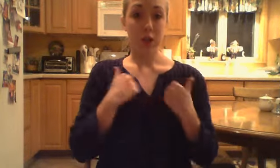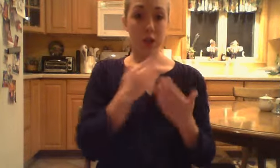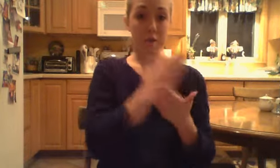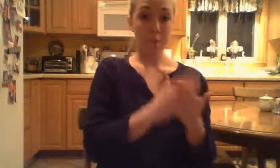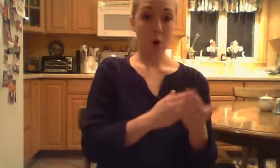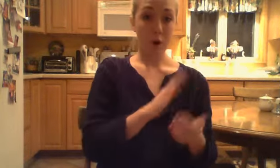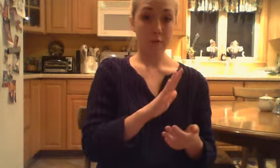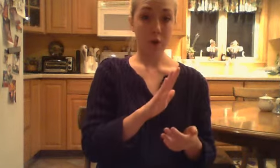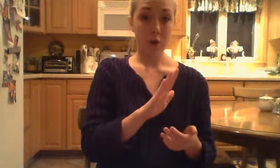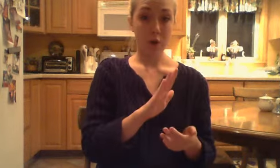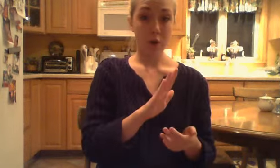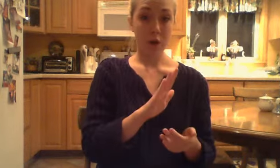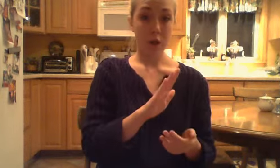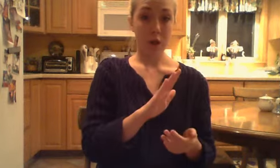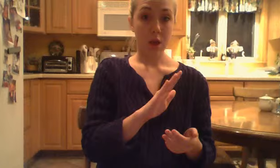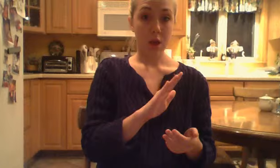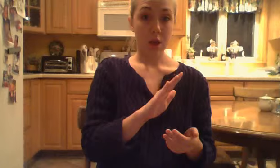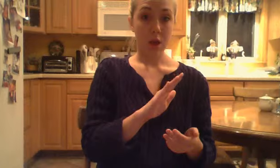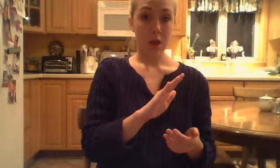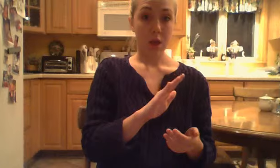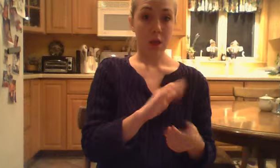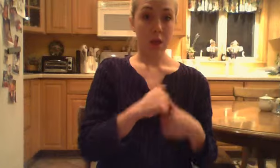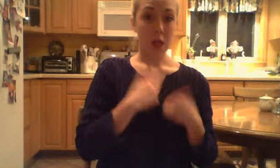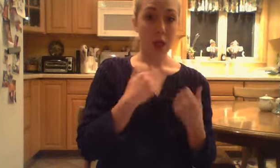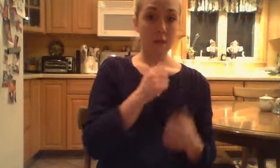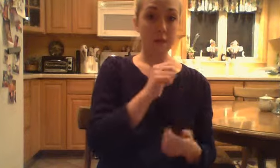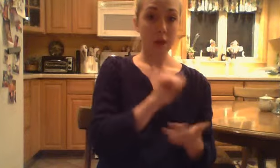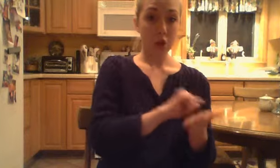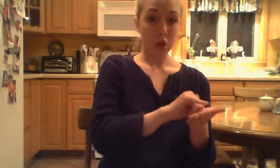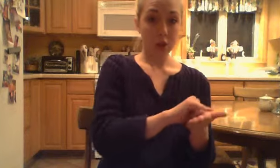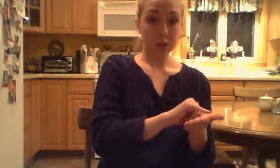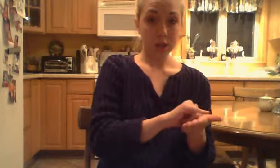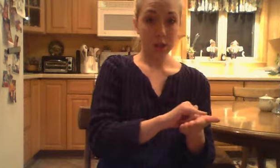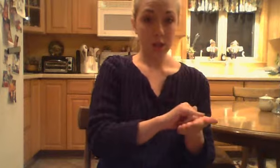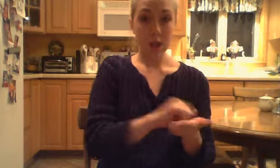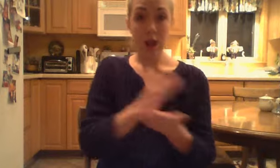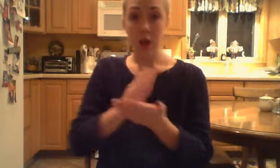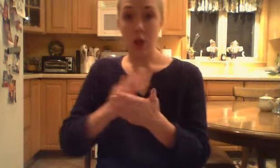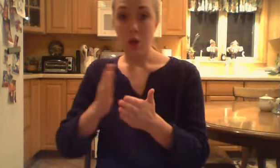another part of her life she traveled all the way to New Mexico.